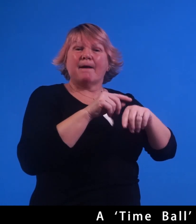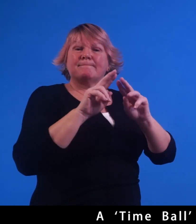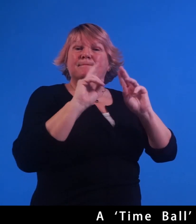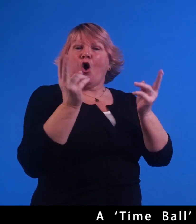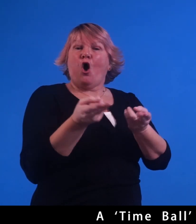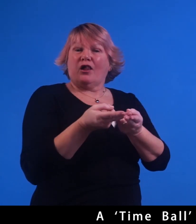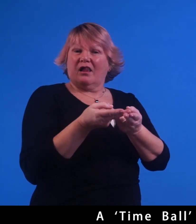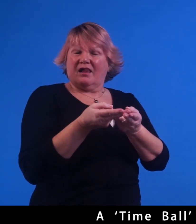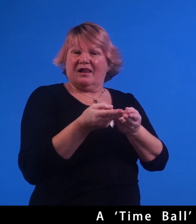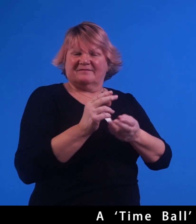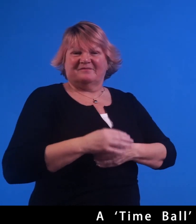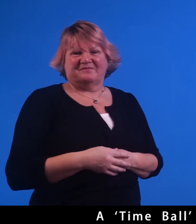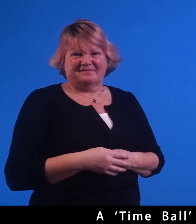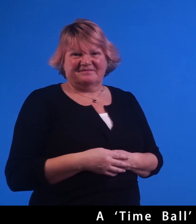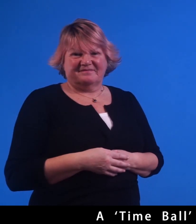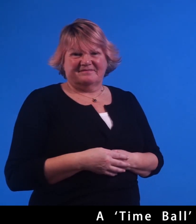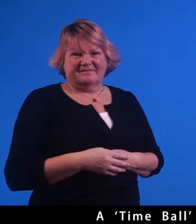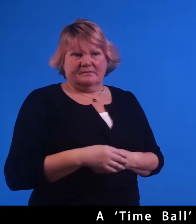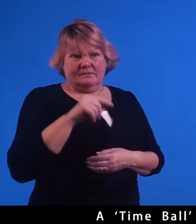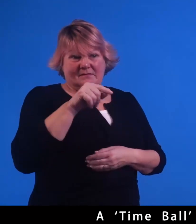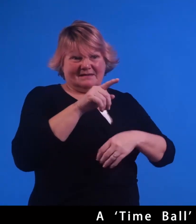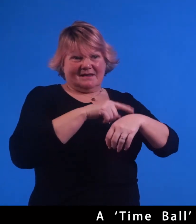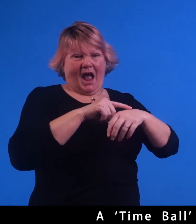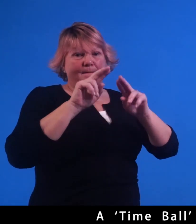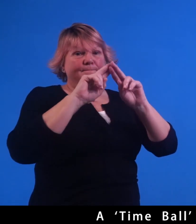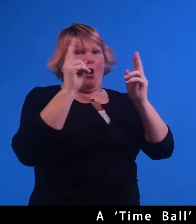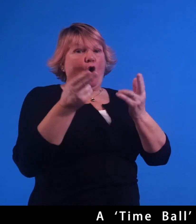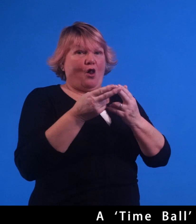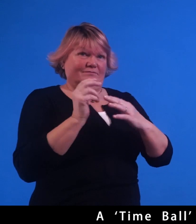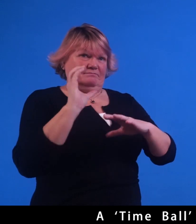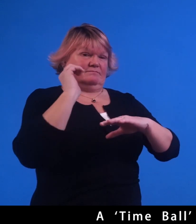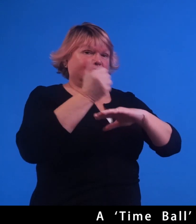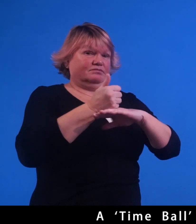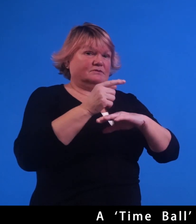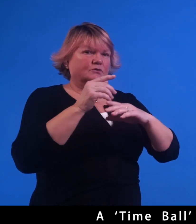A time ball was installed on the very top level of the monument,